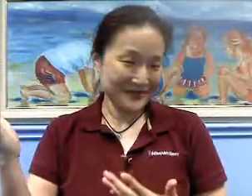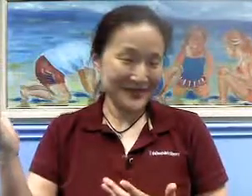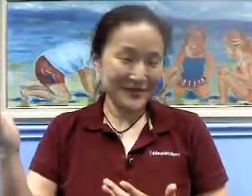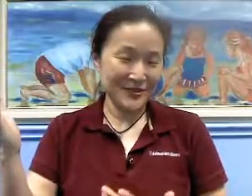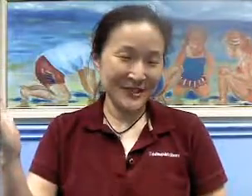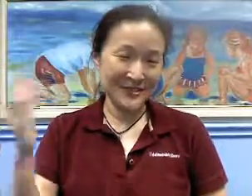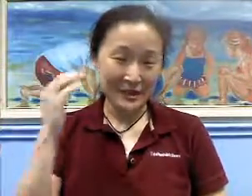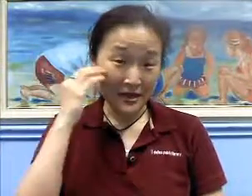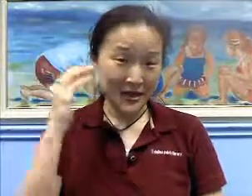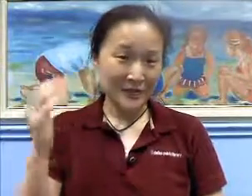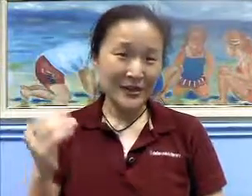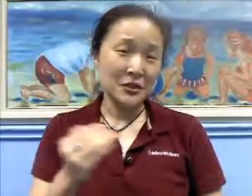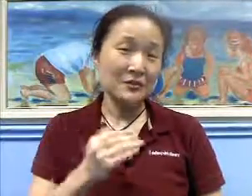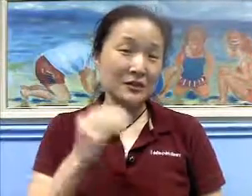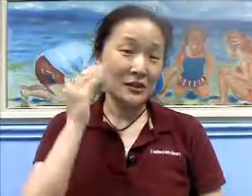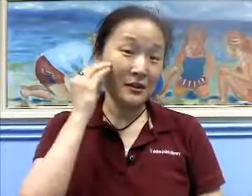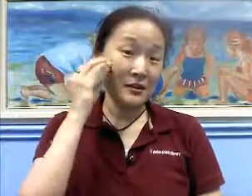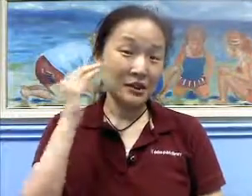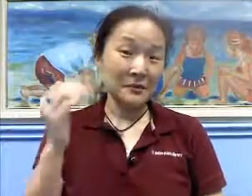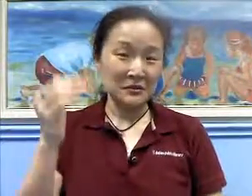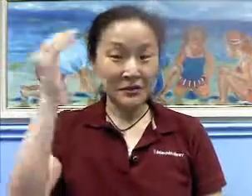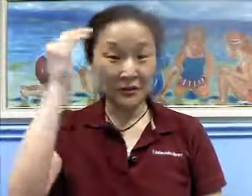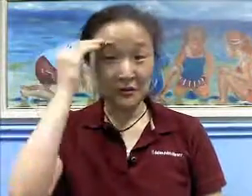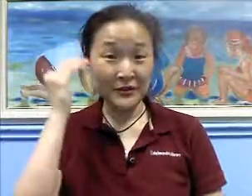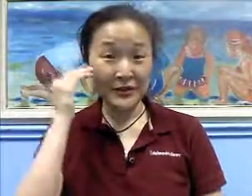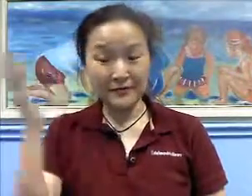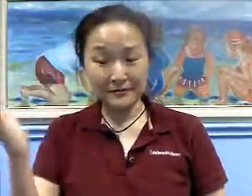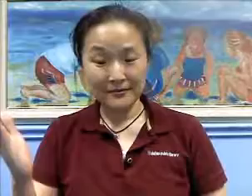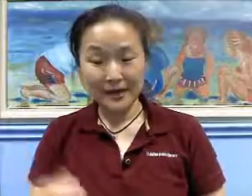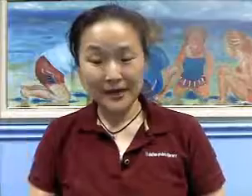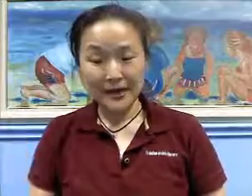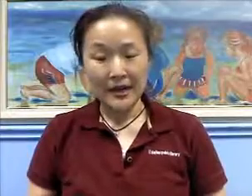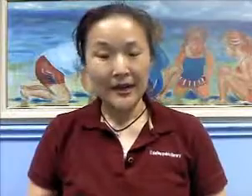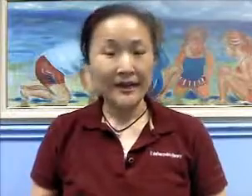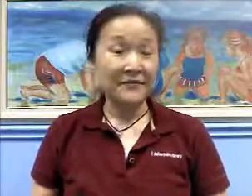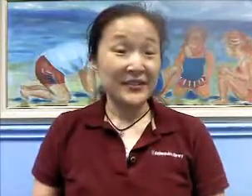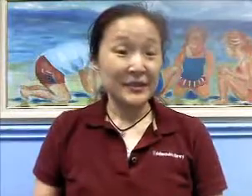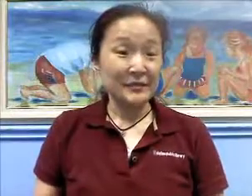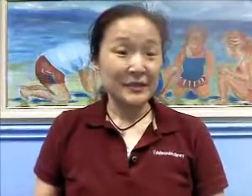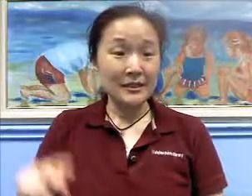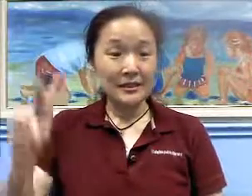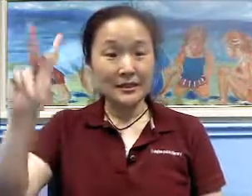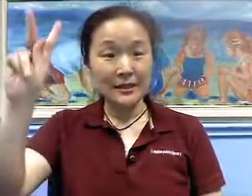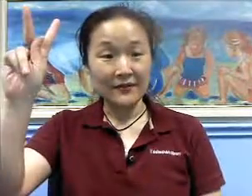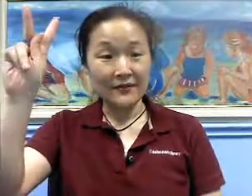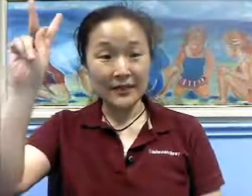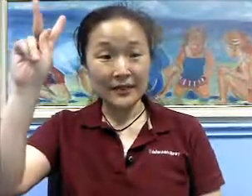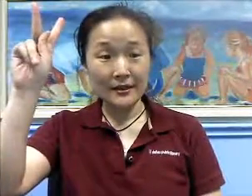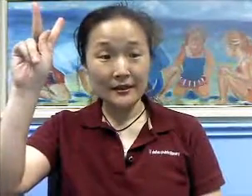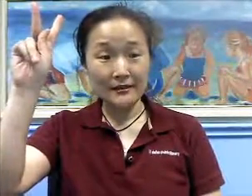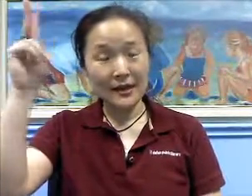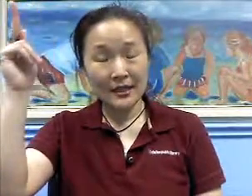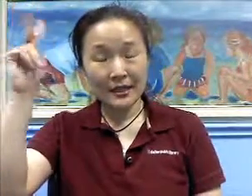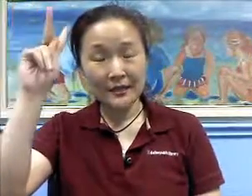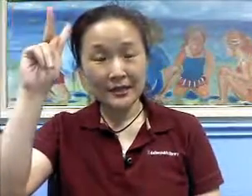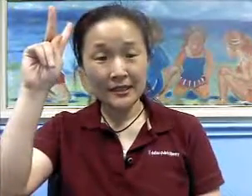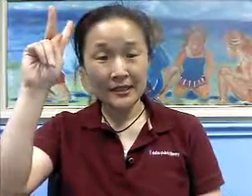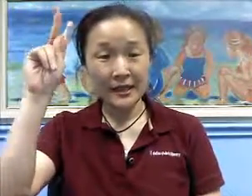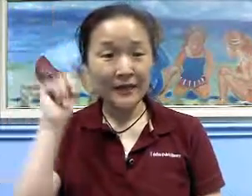I'm Korean, and we are known for our cheekbones. So Korean. And then Vietnamese, take V, kind of like Korean, and end